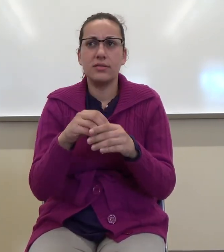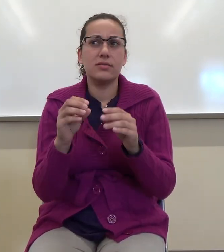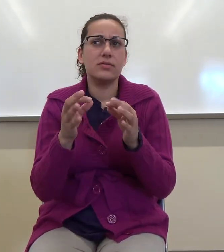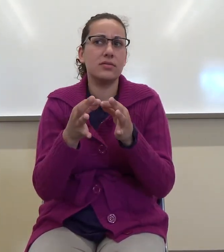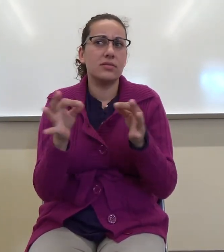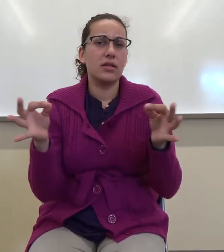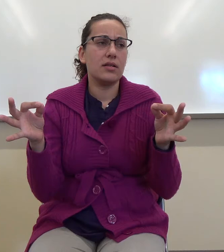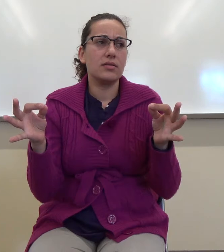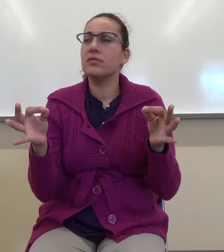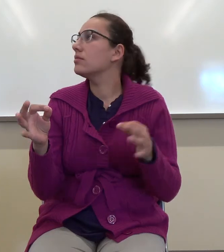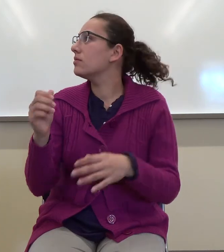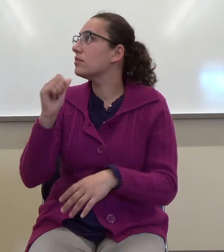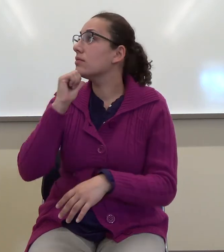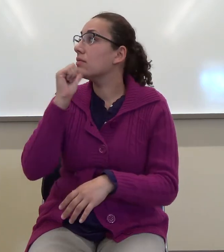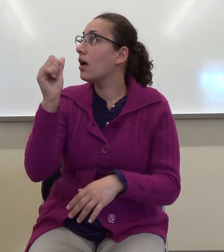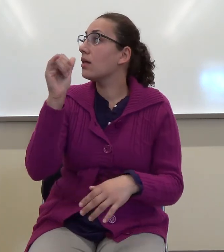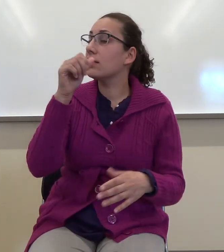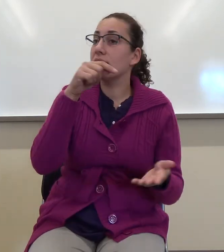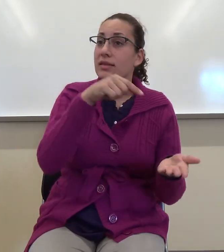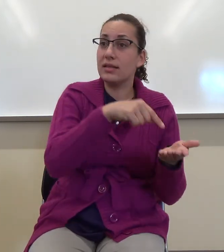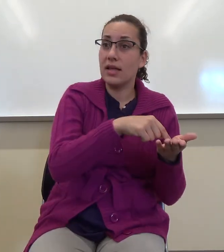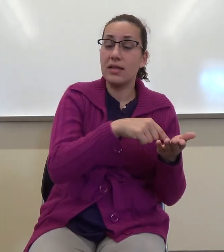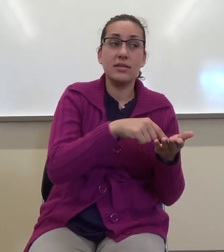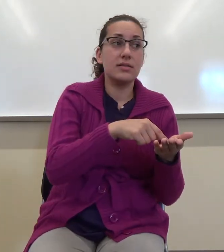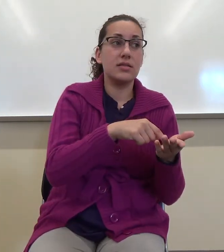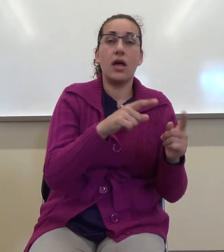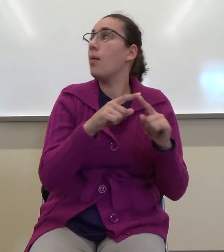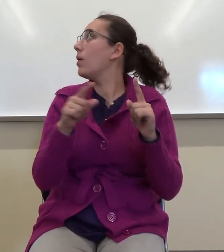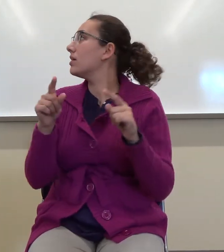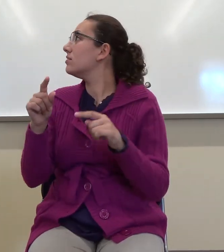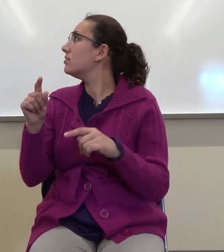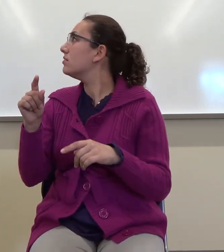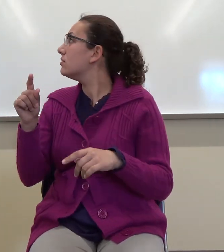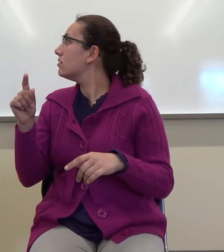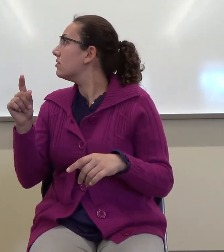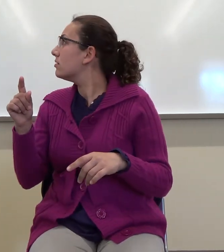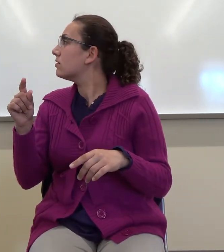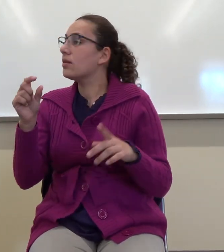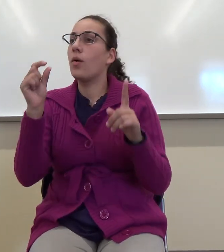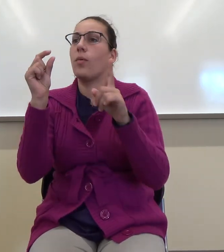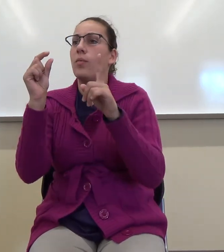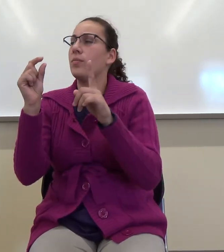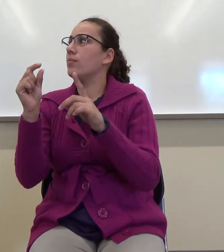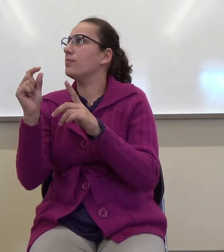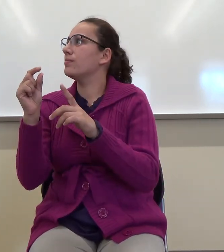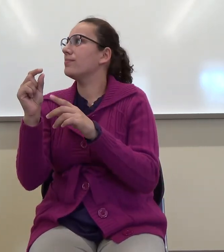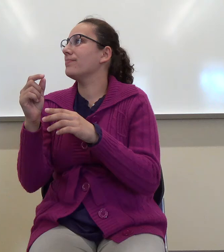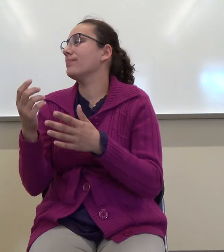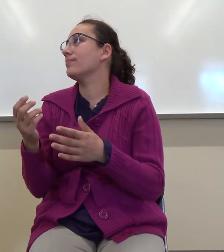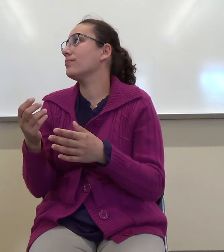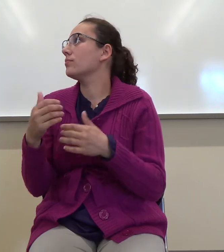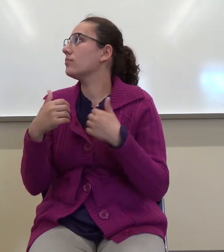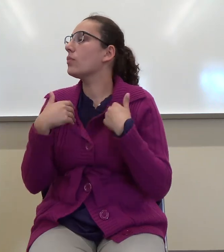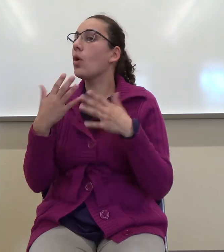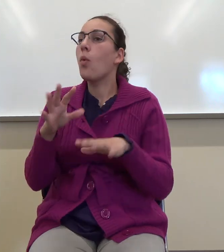Not this, but this. So you don't want to say a sentence